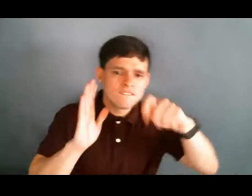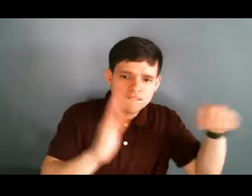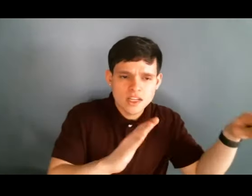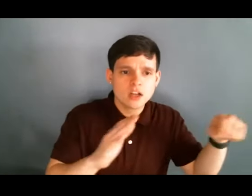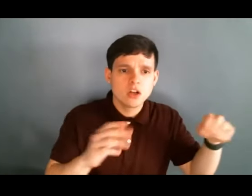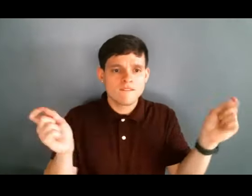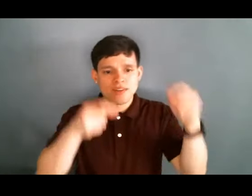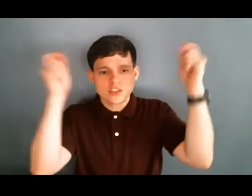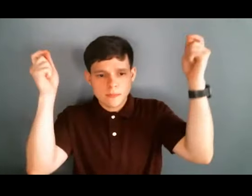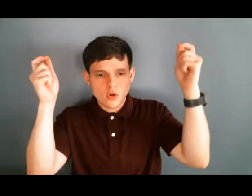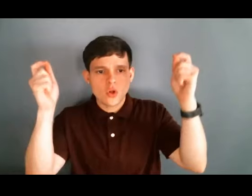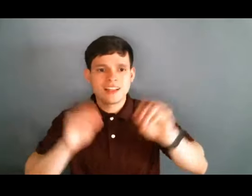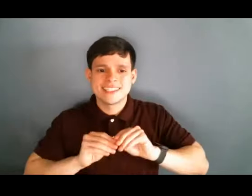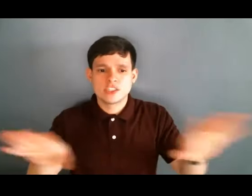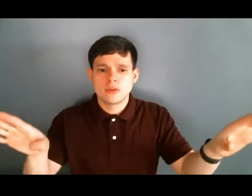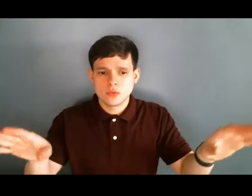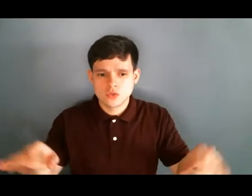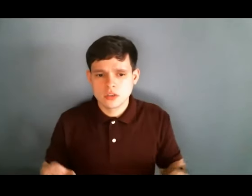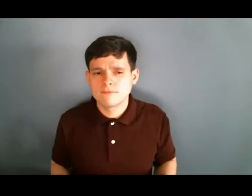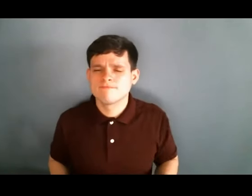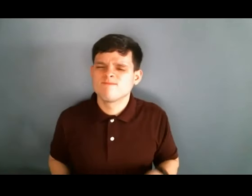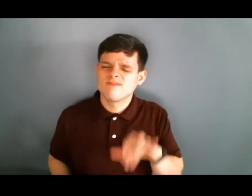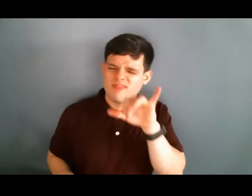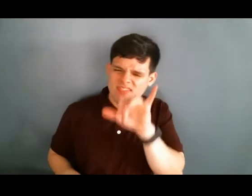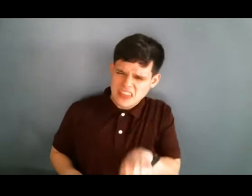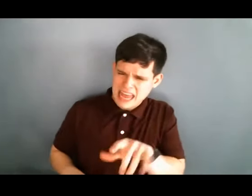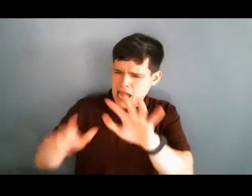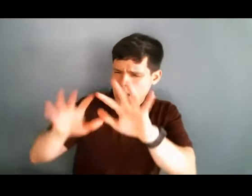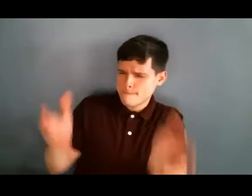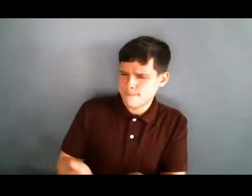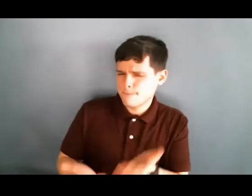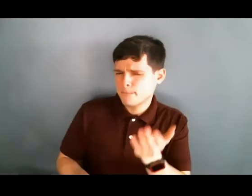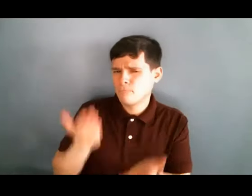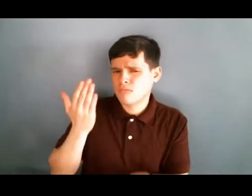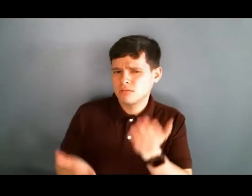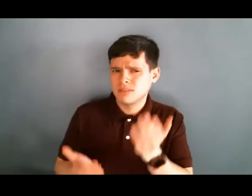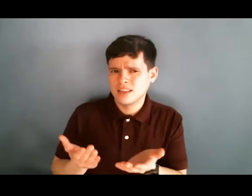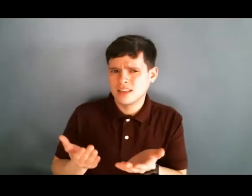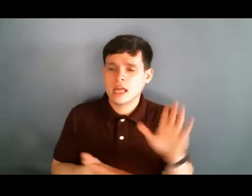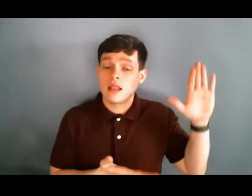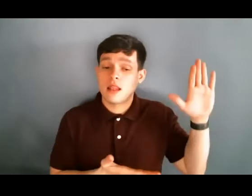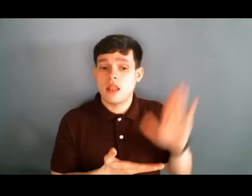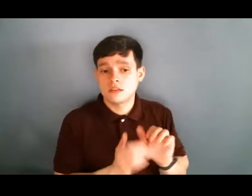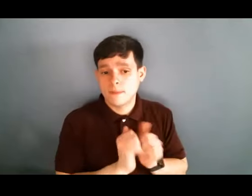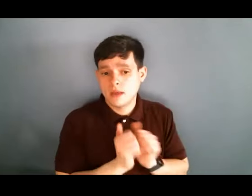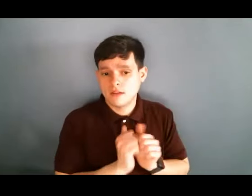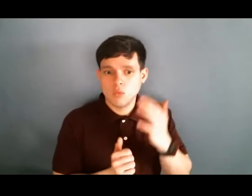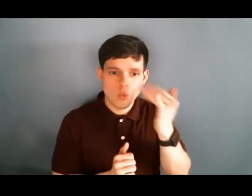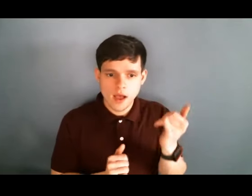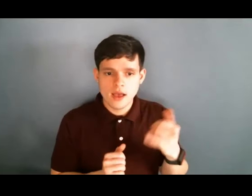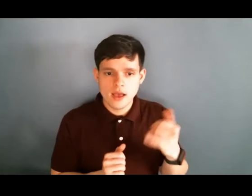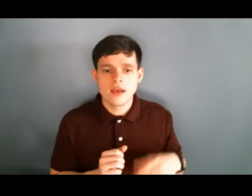distribution? This I'd say is probably something that would be less competitive because it relates, I guess, to